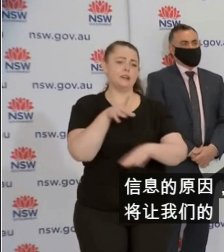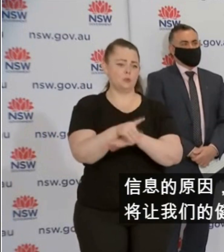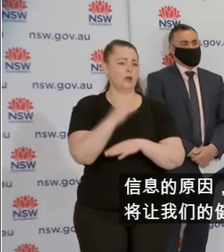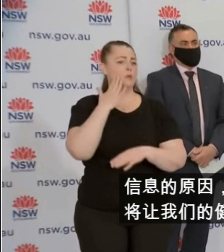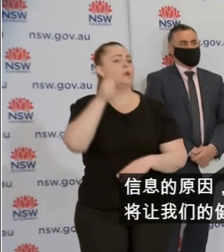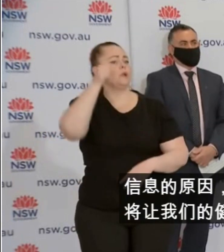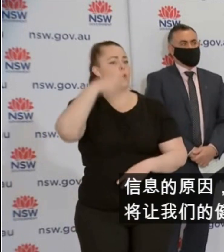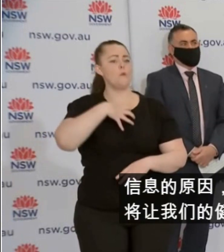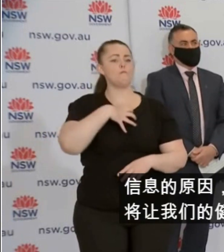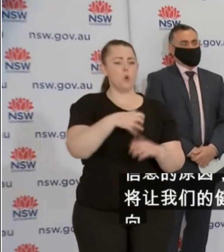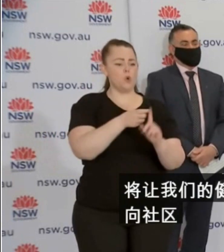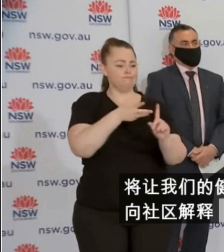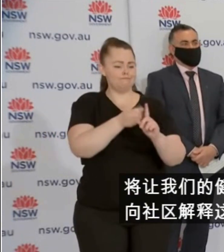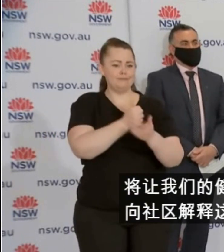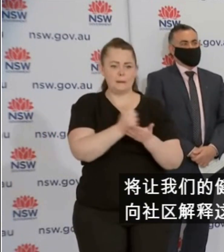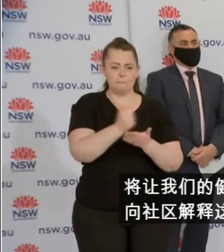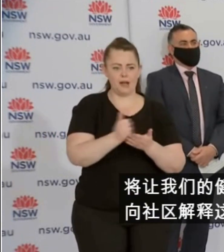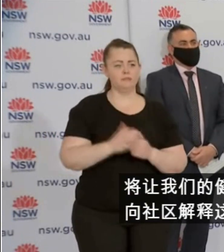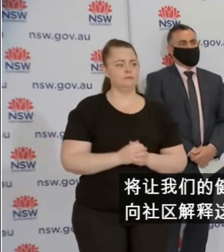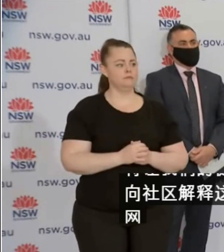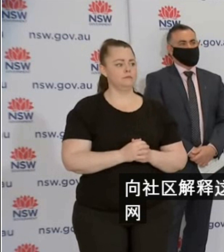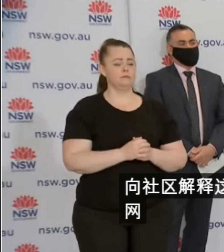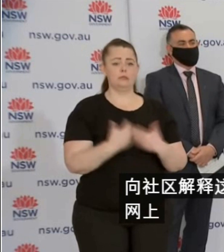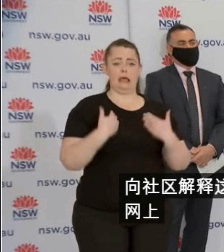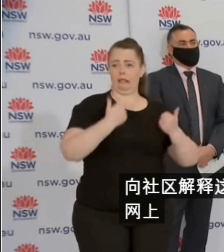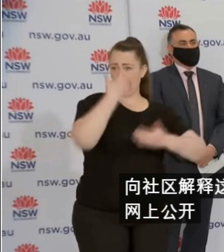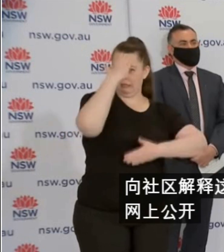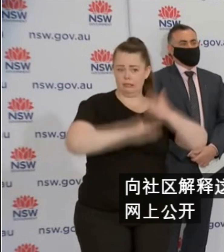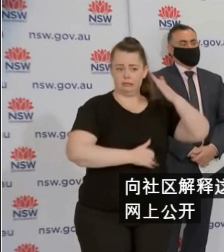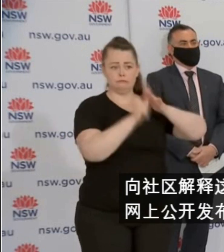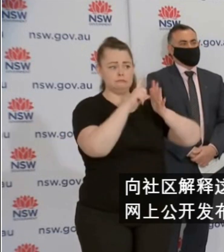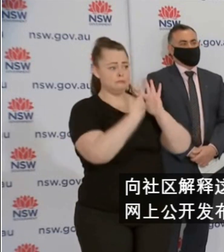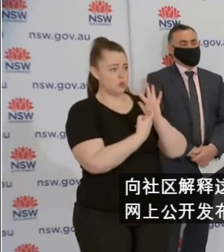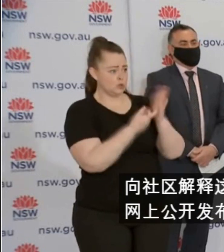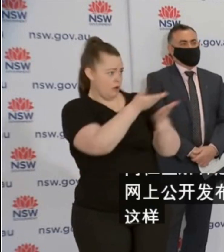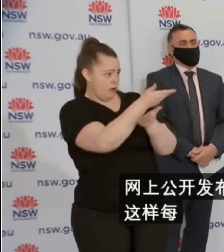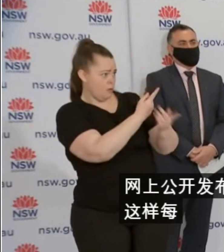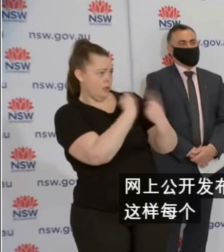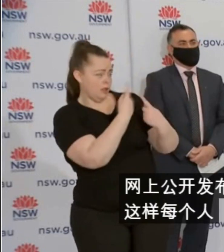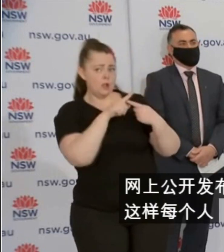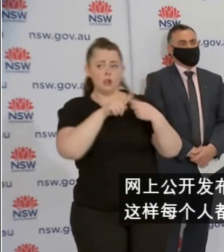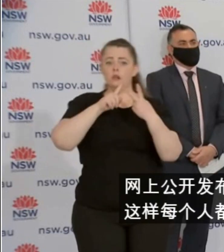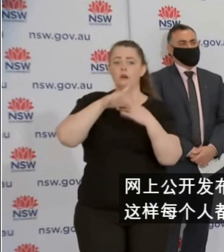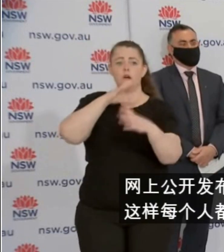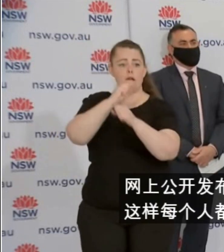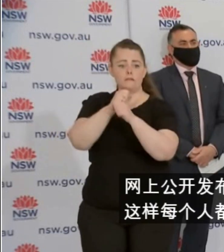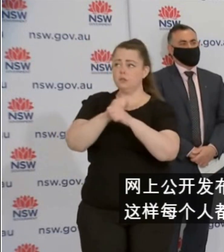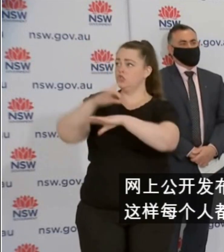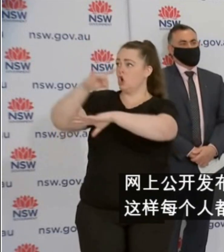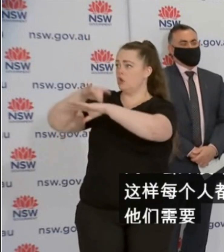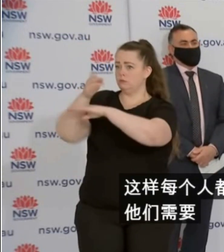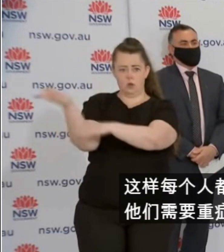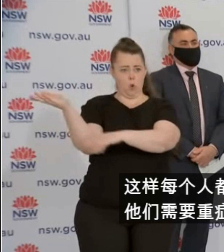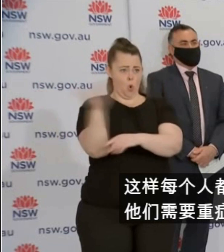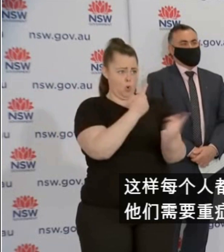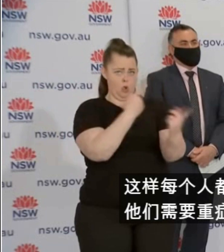health experts together explaining all this to the community, making it publicly available online so that everybody can feel assured that